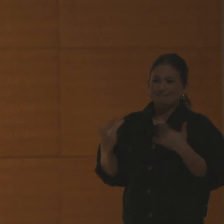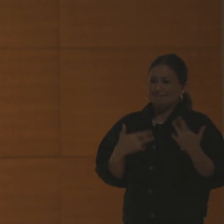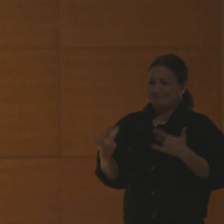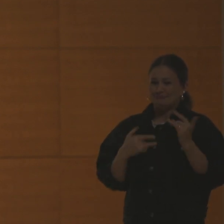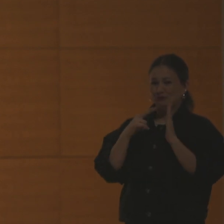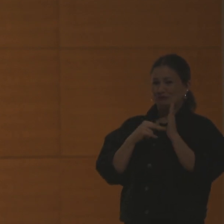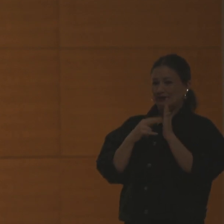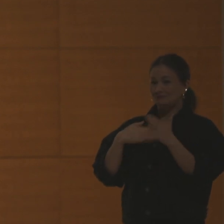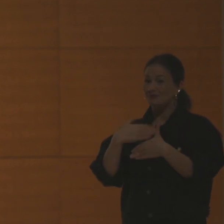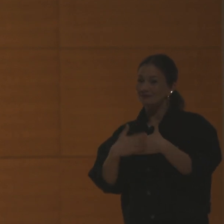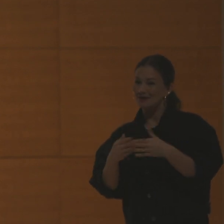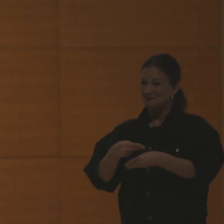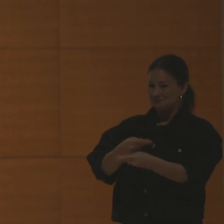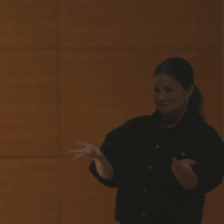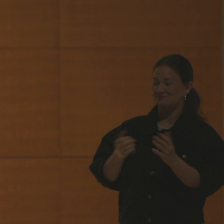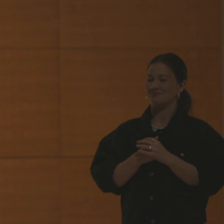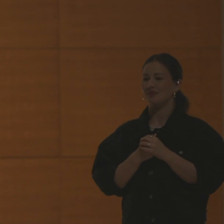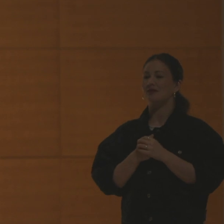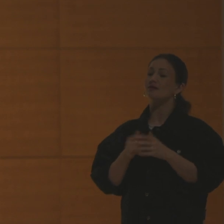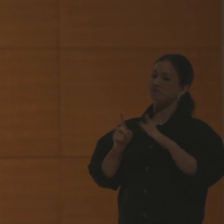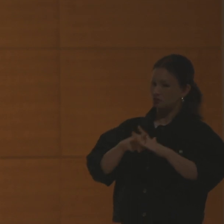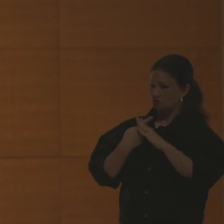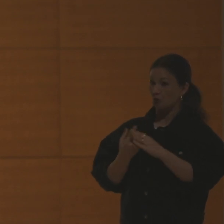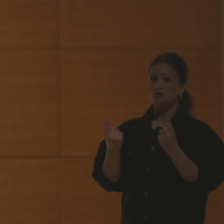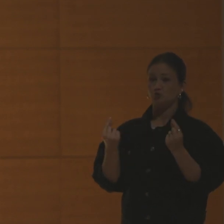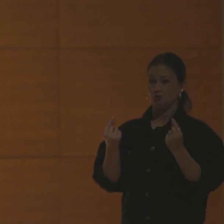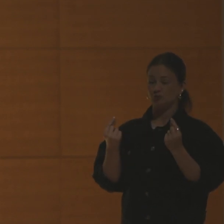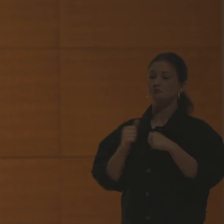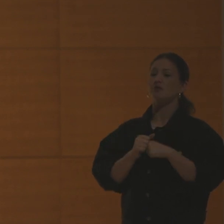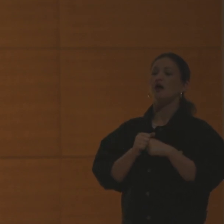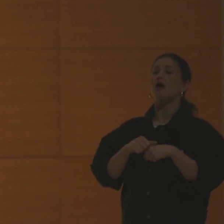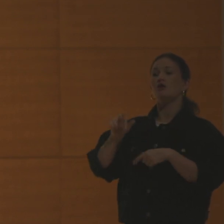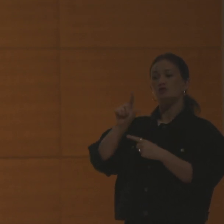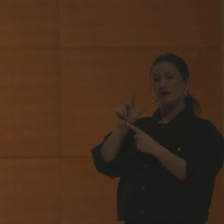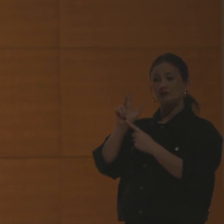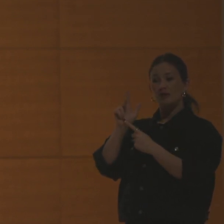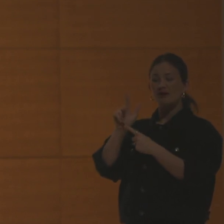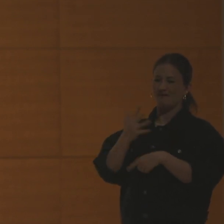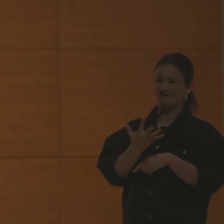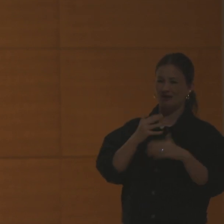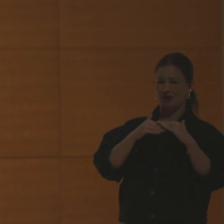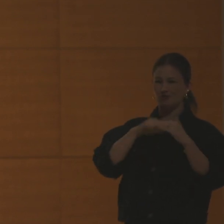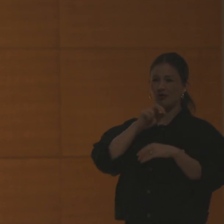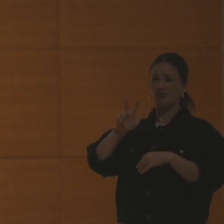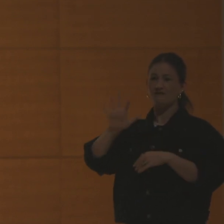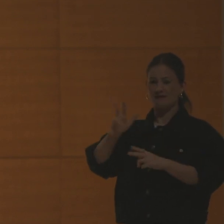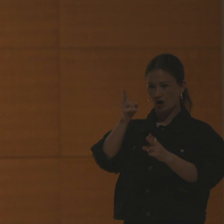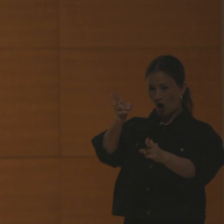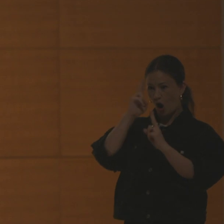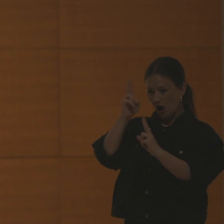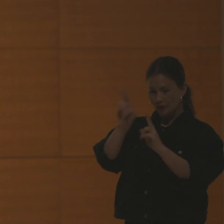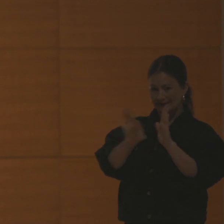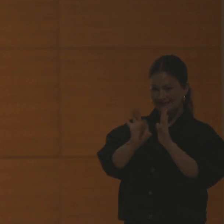come next. To kick us off, let's begin by giving our 2023 5 Under 35 honorees a huge